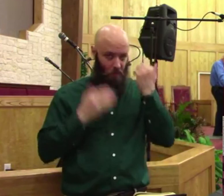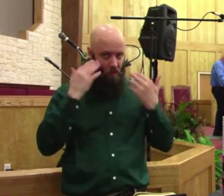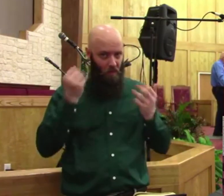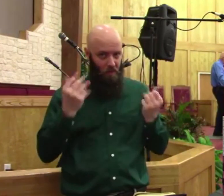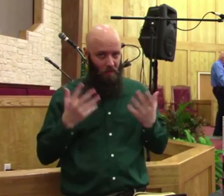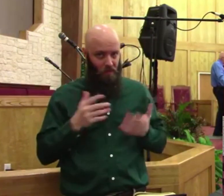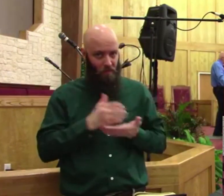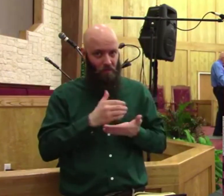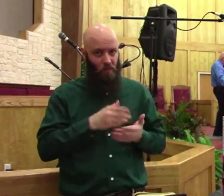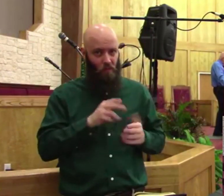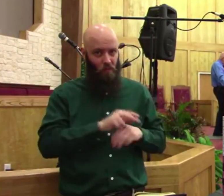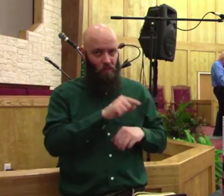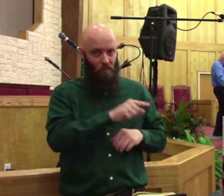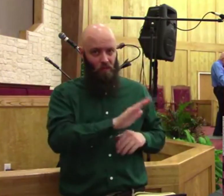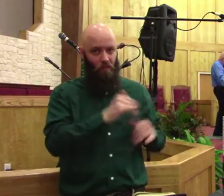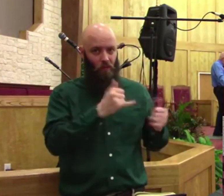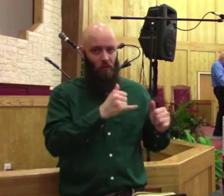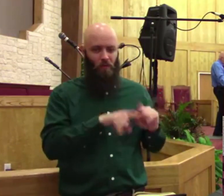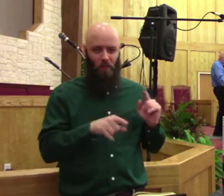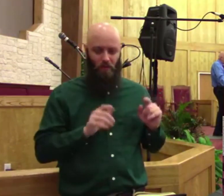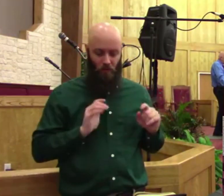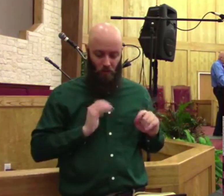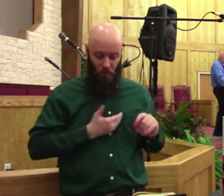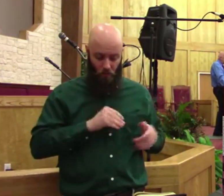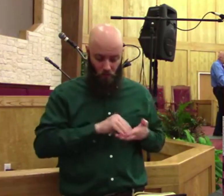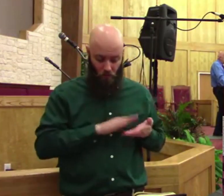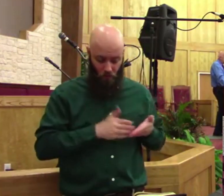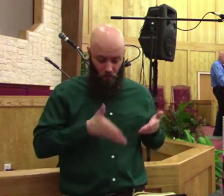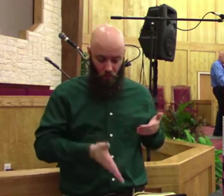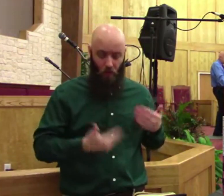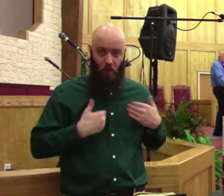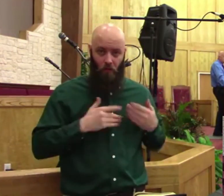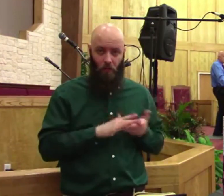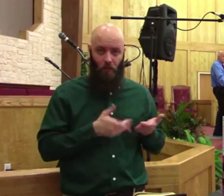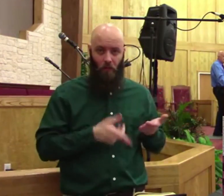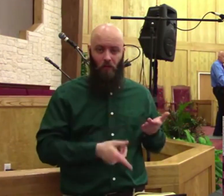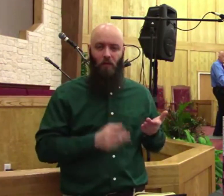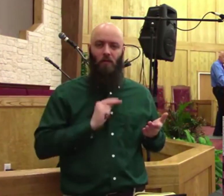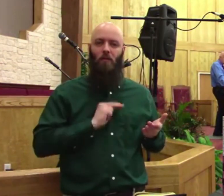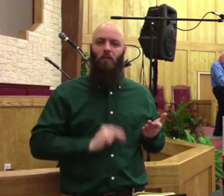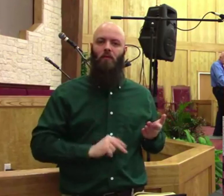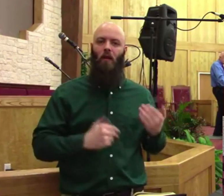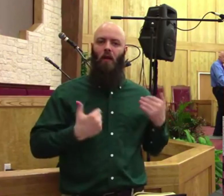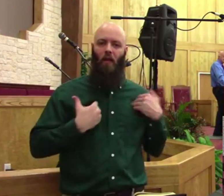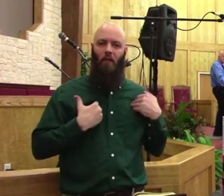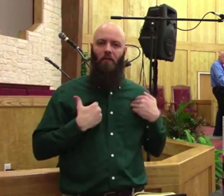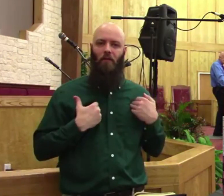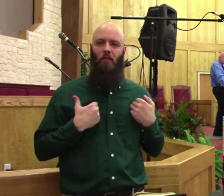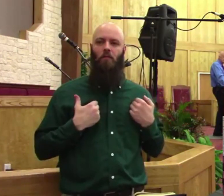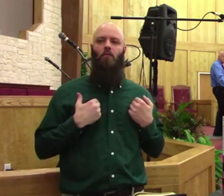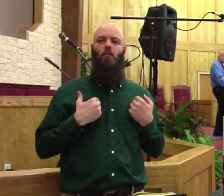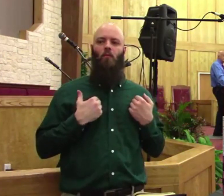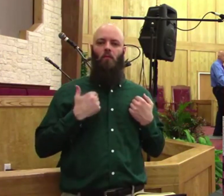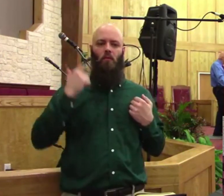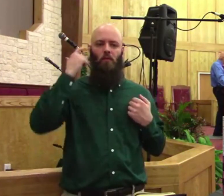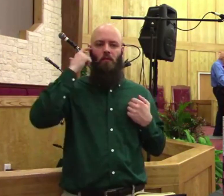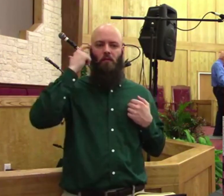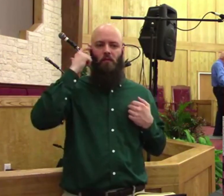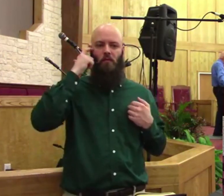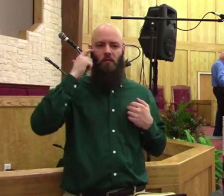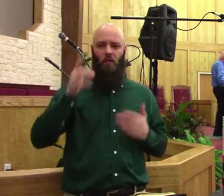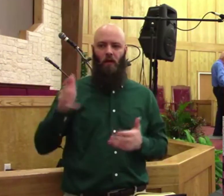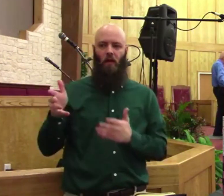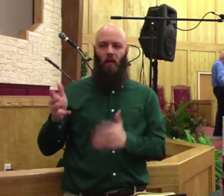but at least in the record, in our Bibles, Nebuchadnezzar had the sense and the decency to leave